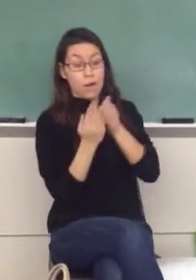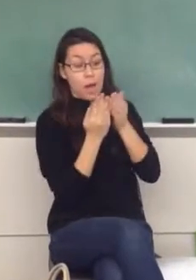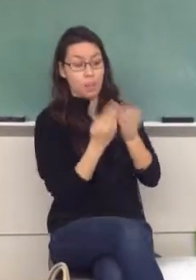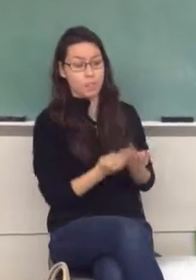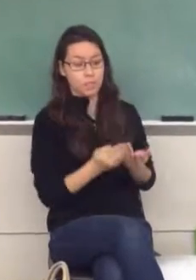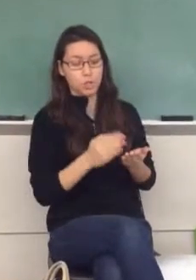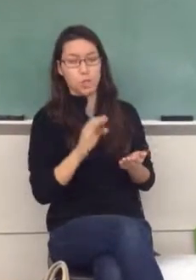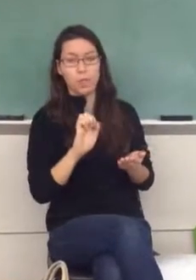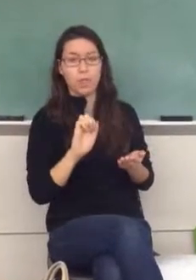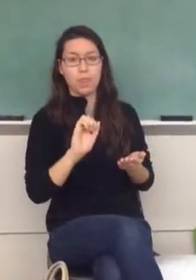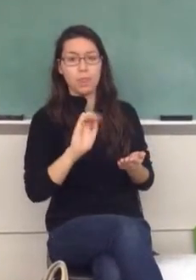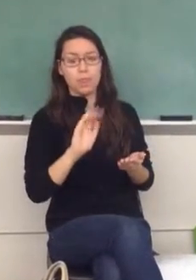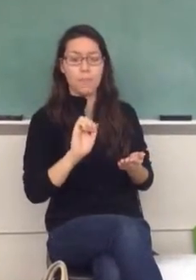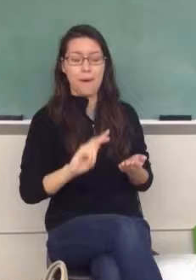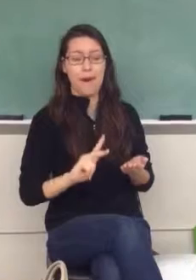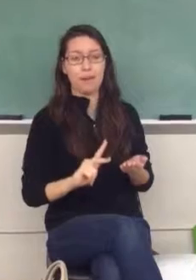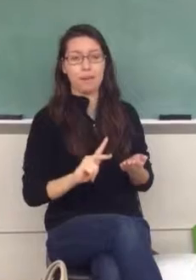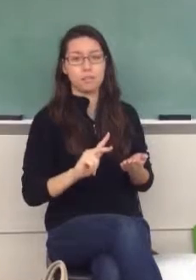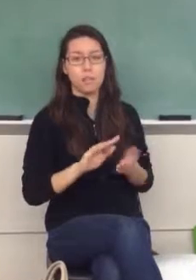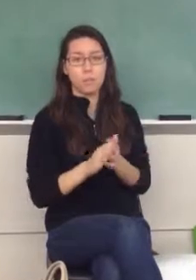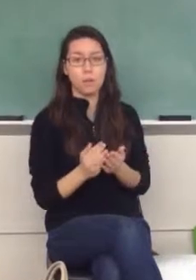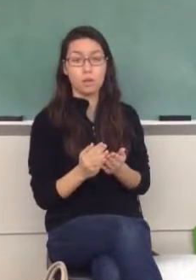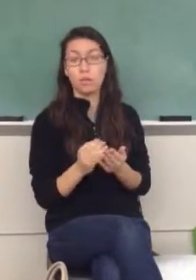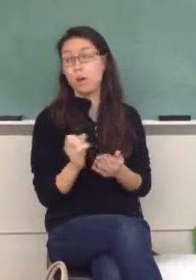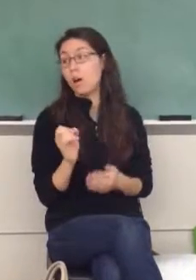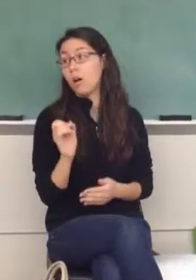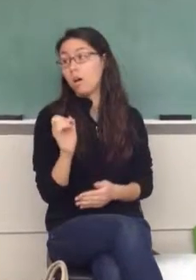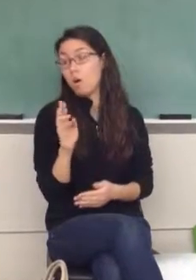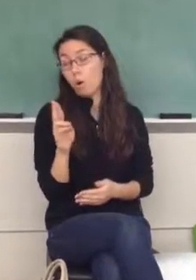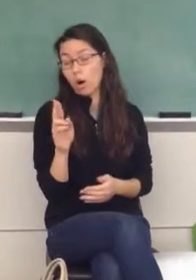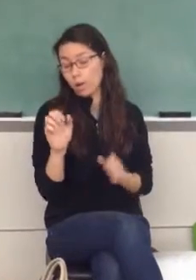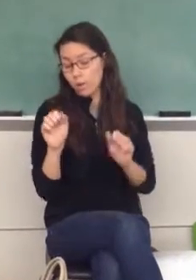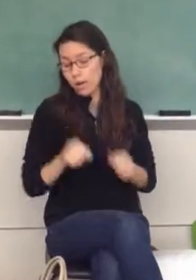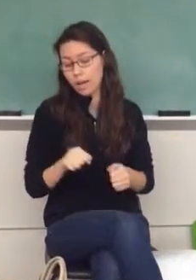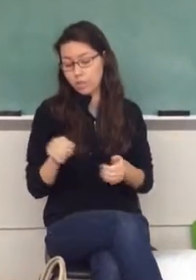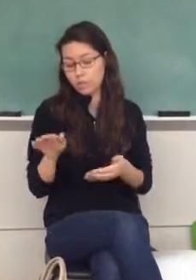Or you can, hey, you can just turn. Or you can turn the page, it's in the book, it's in the reading too, I forgot.